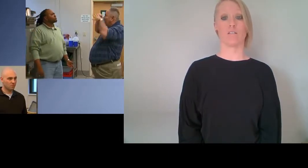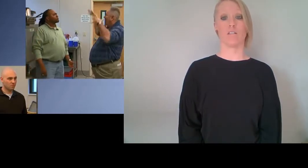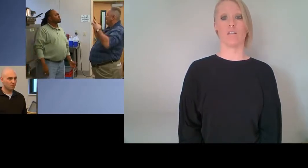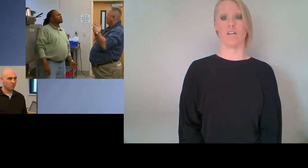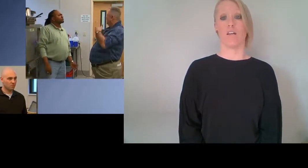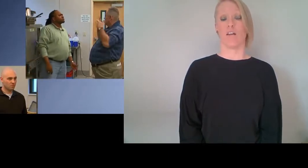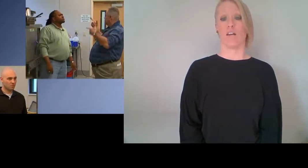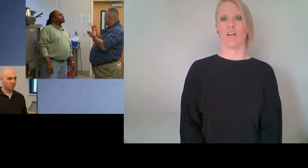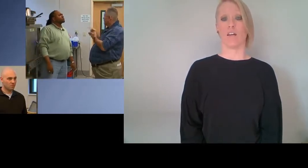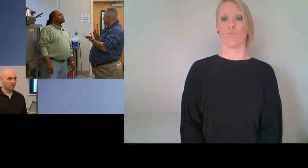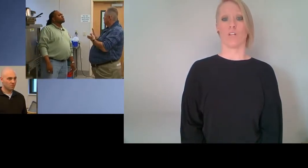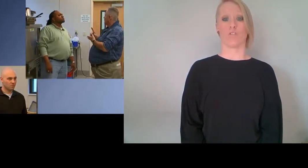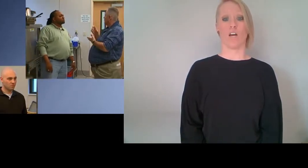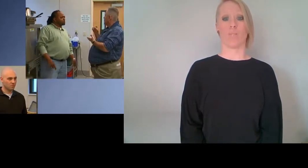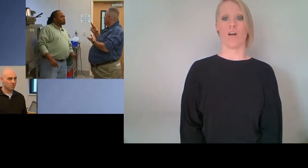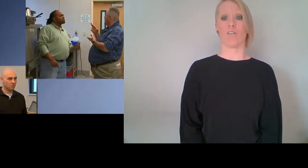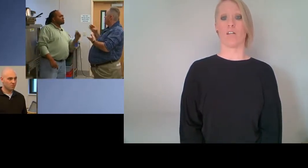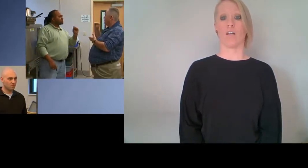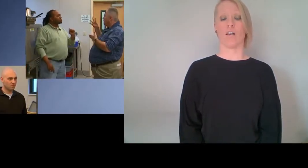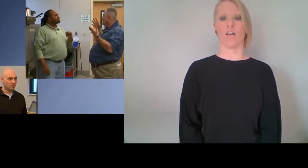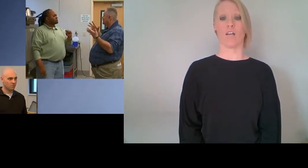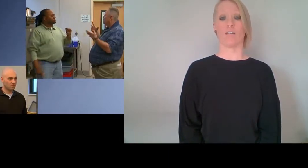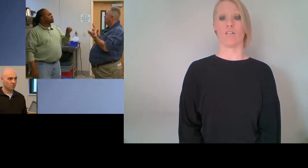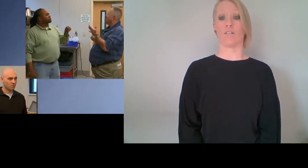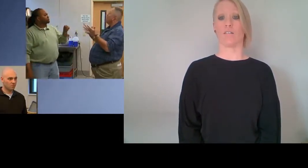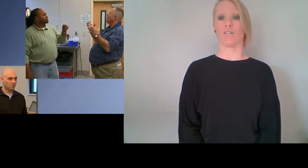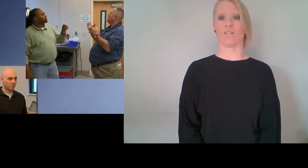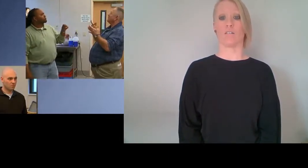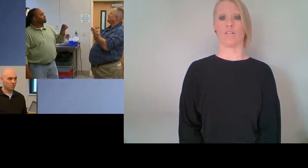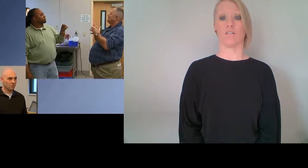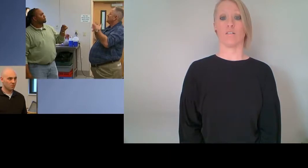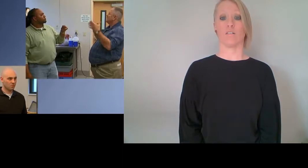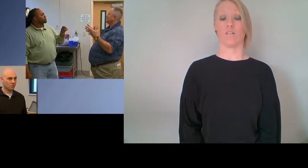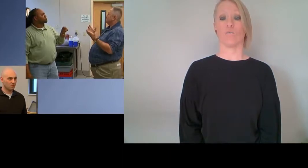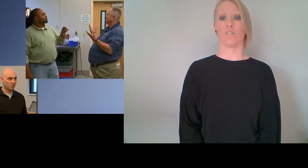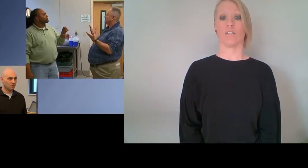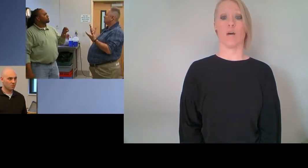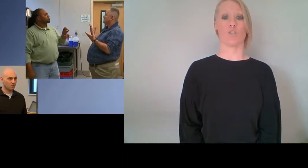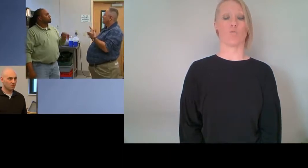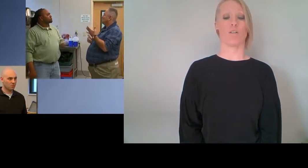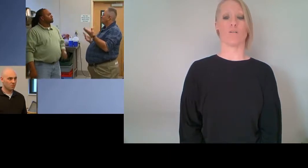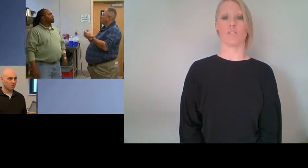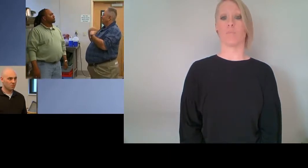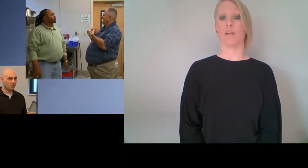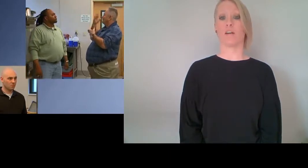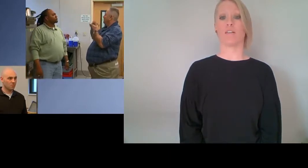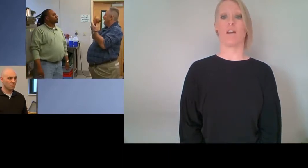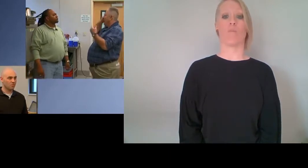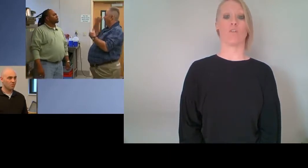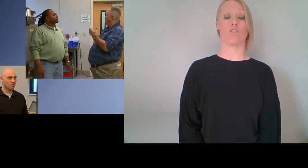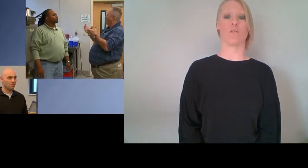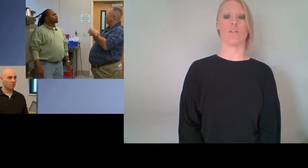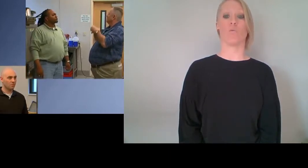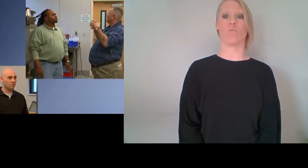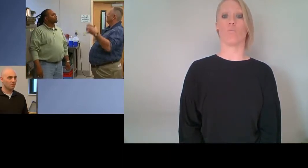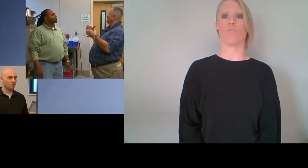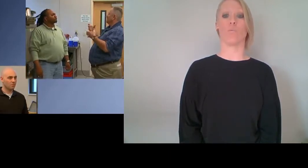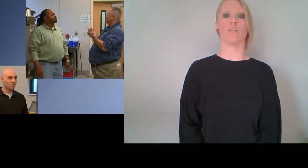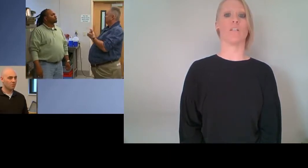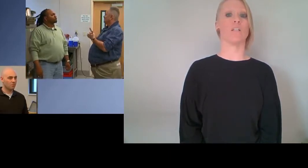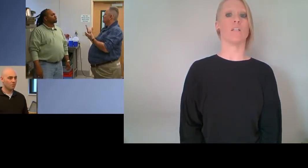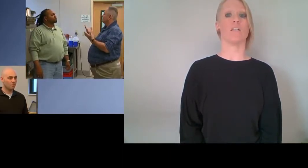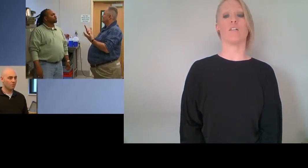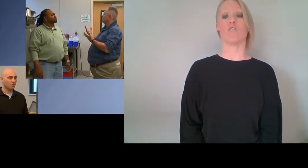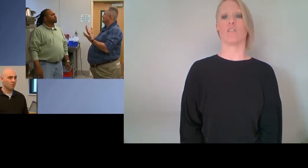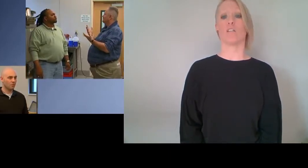list and we can chat about it and we'll see how much you want to expand and how much money we